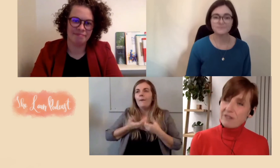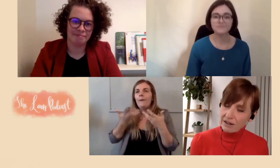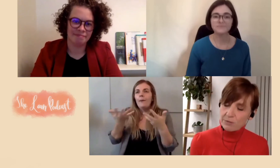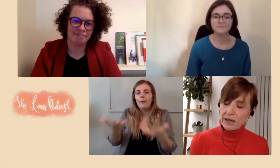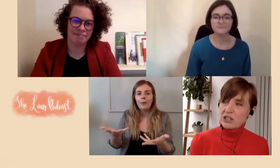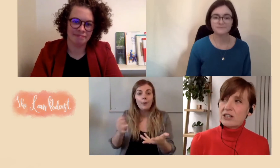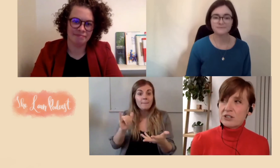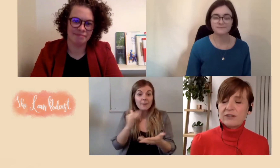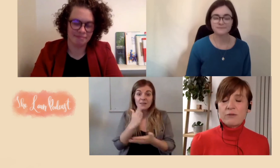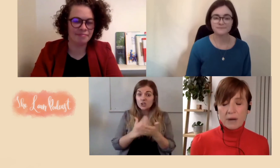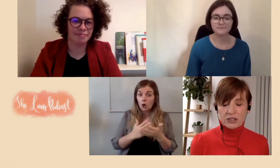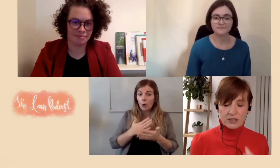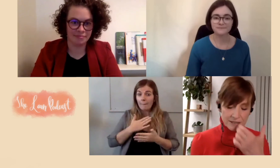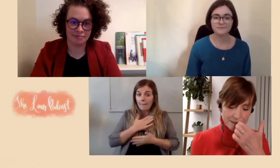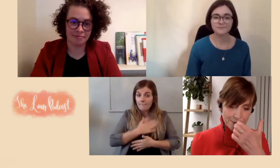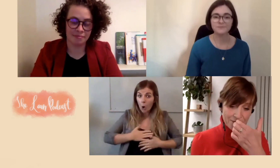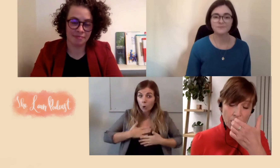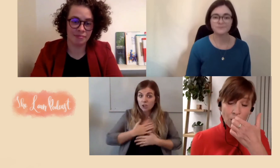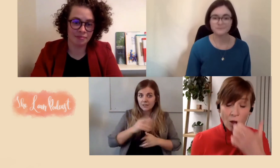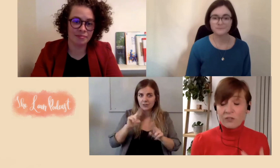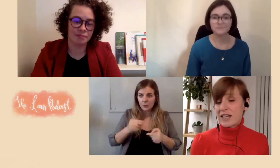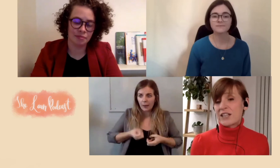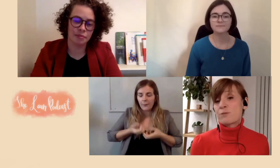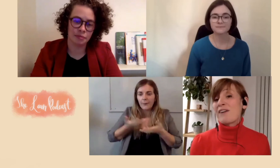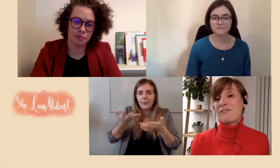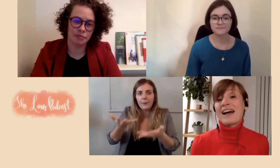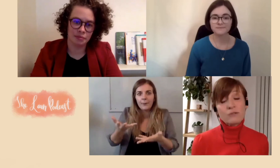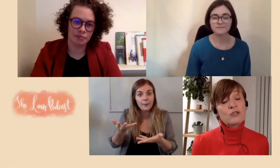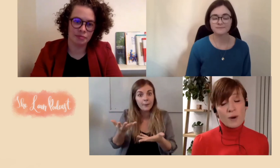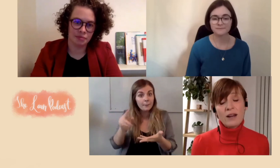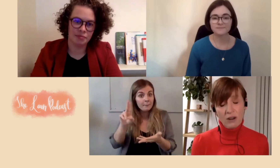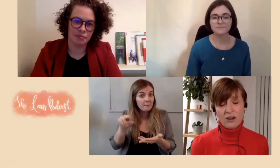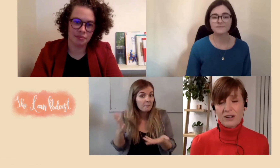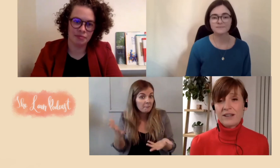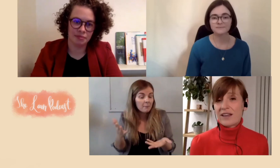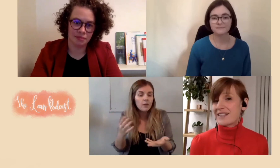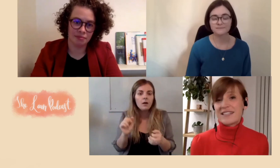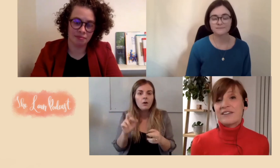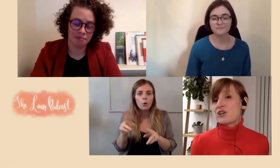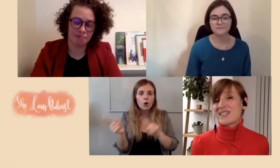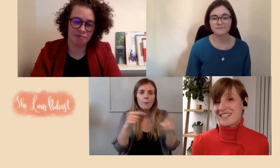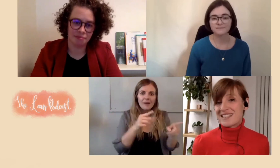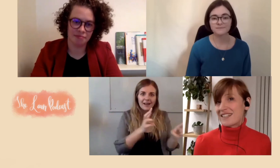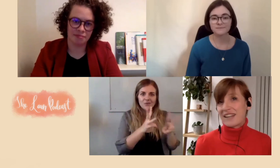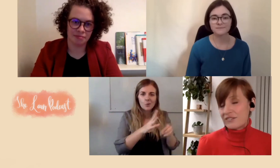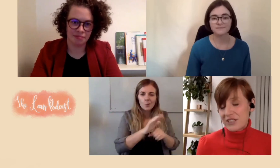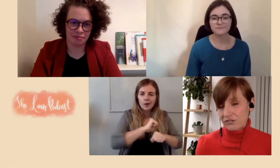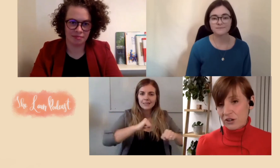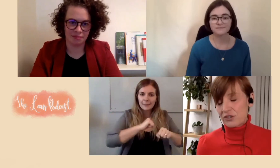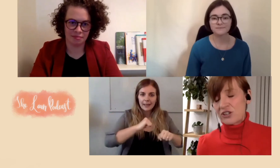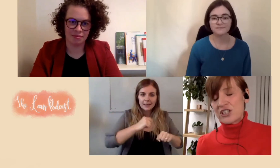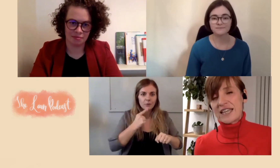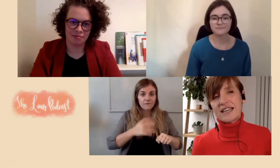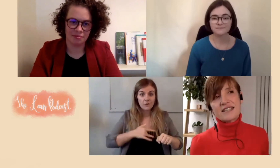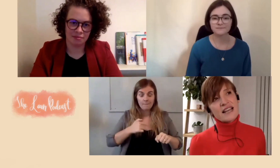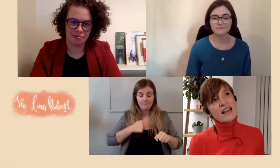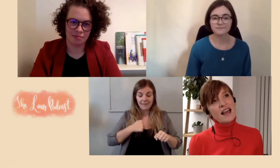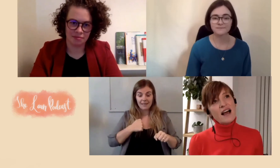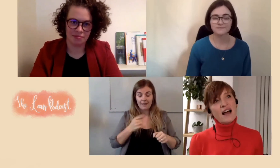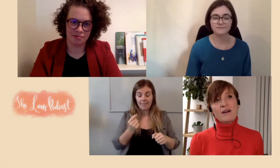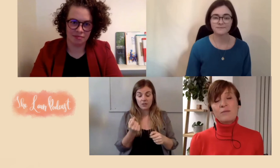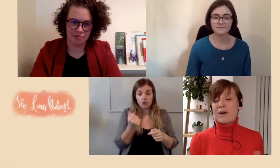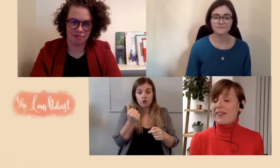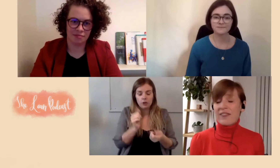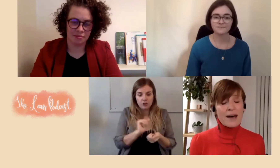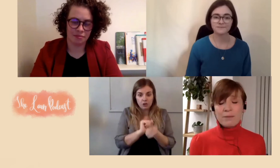into a workspace. So I think that very sudden change from one to the other is something that I found incredibly difficult. Walking for